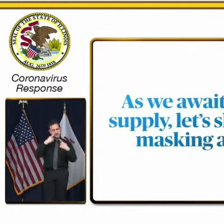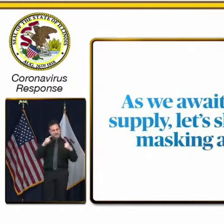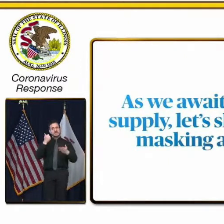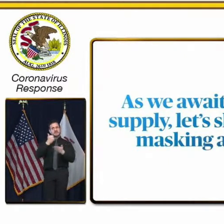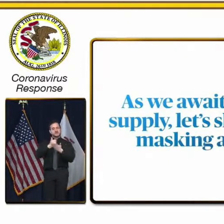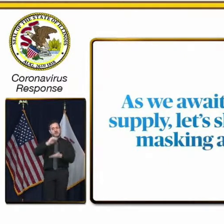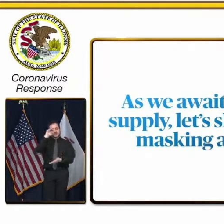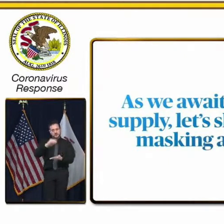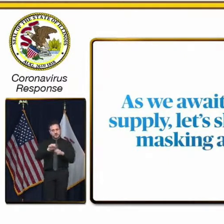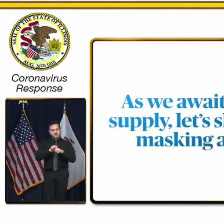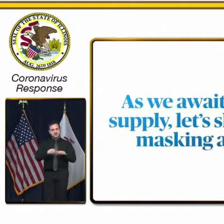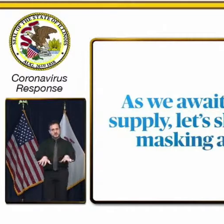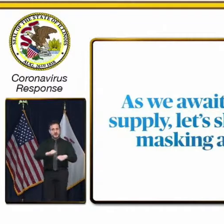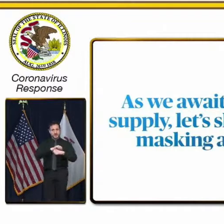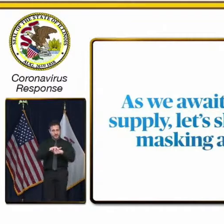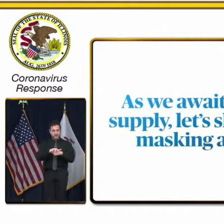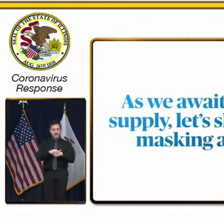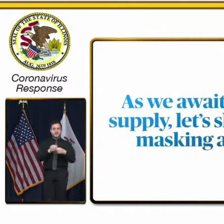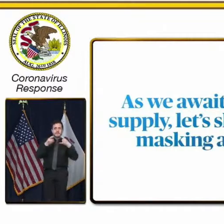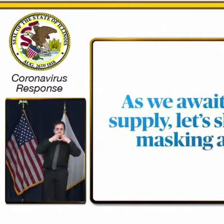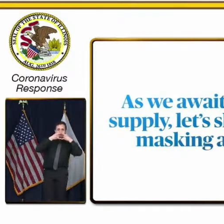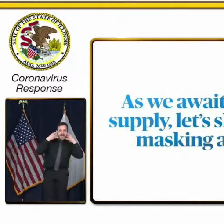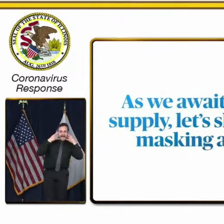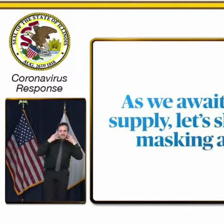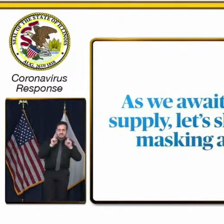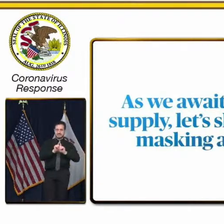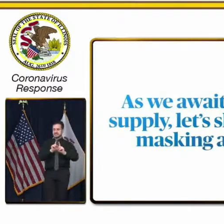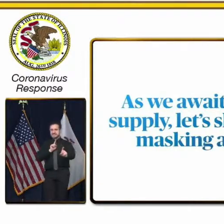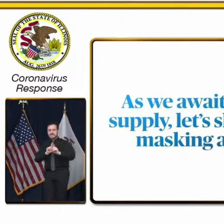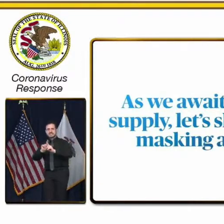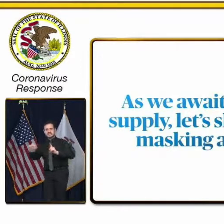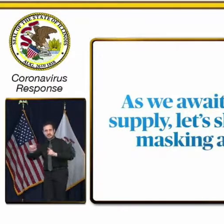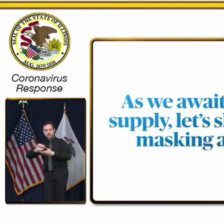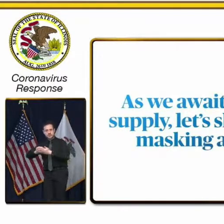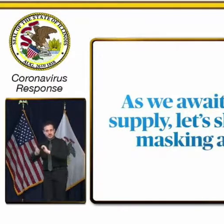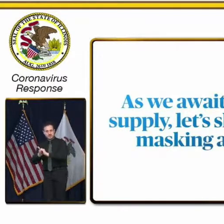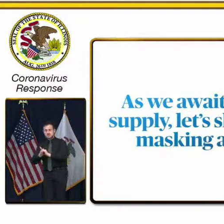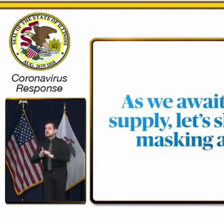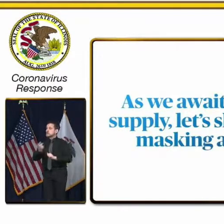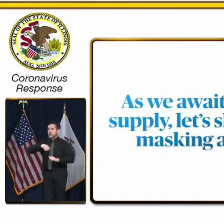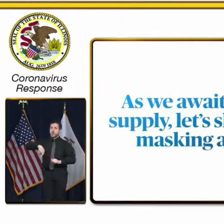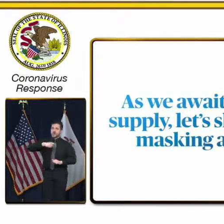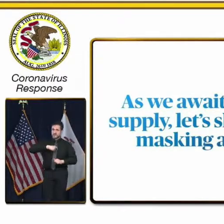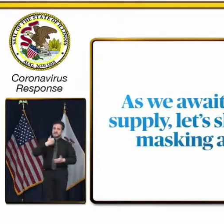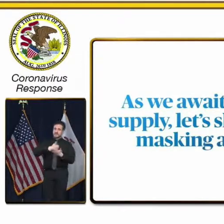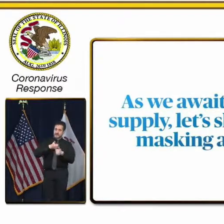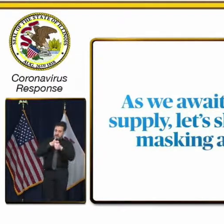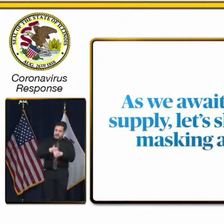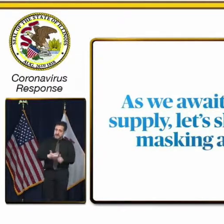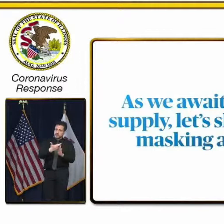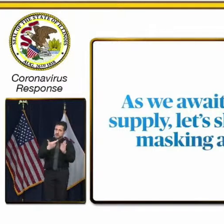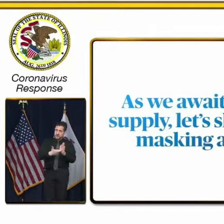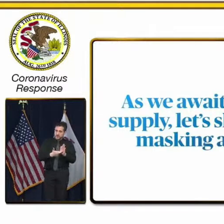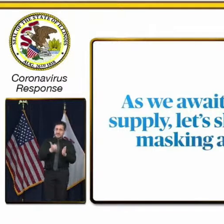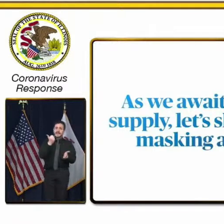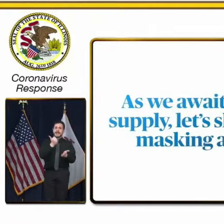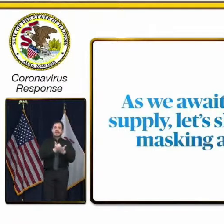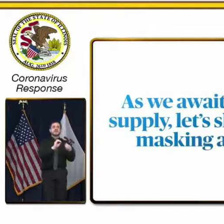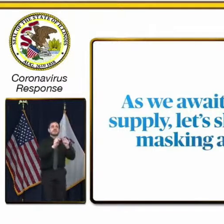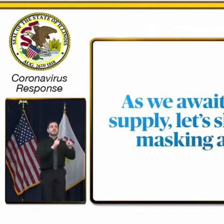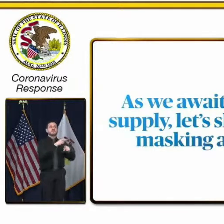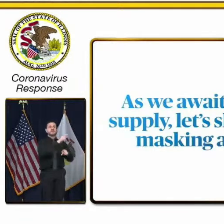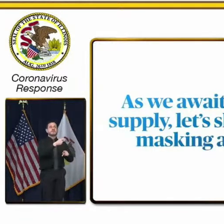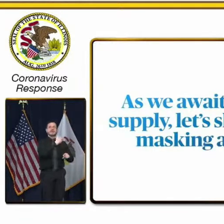distancing. And over the last 8 weeks, we've all used those tools and made real progress bringing down our COVID